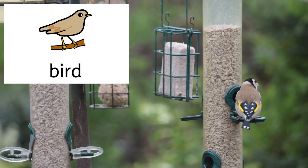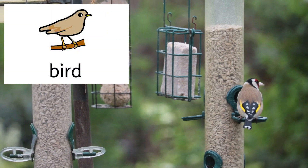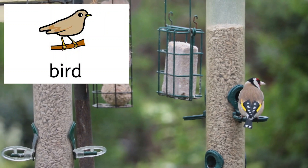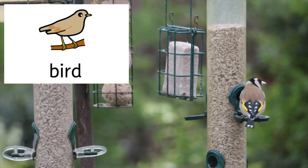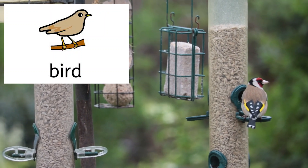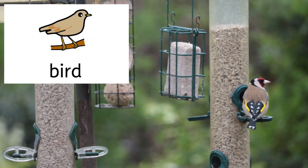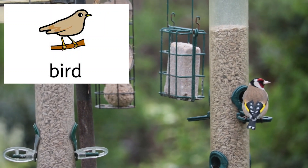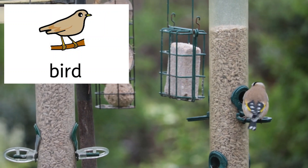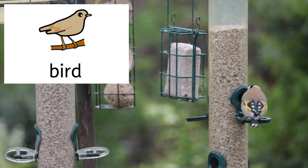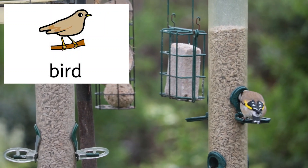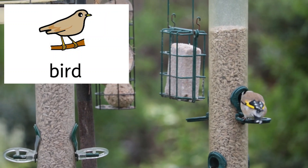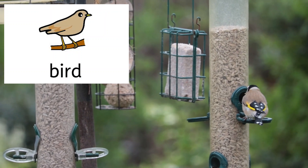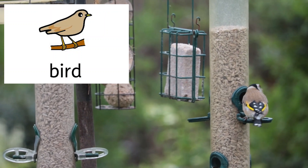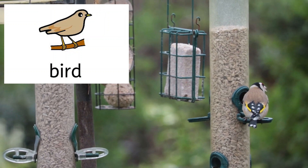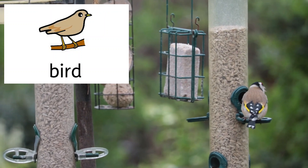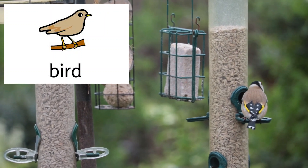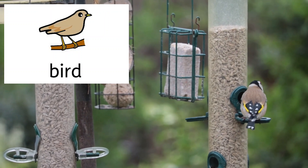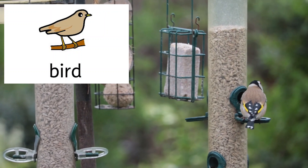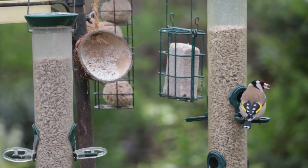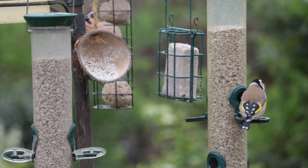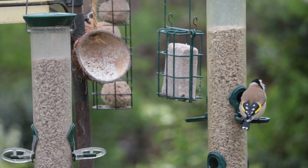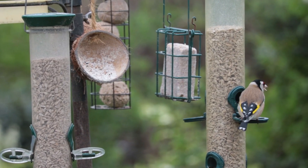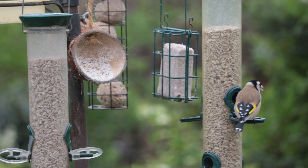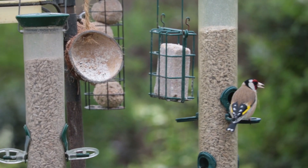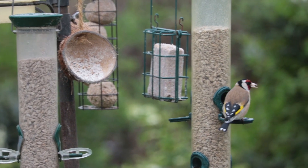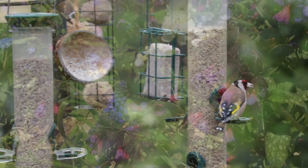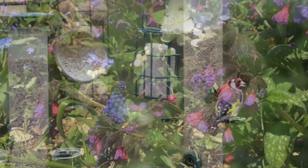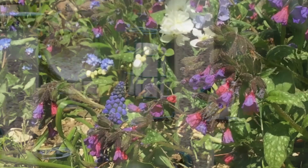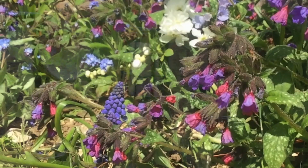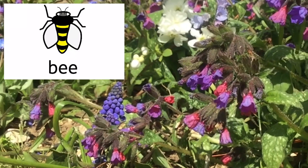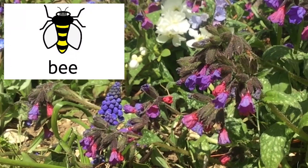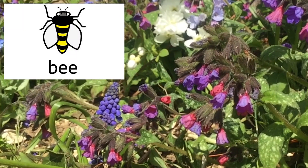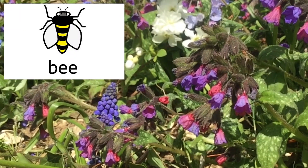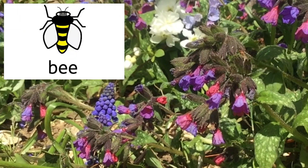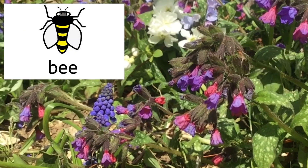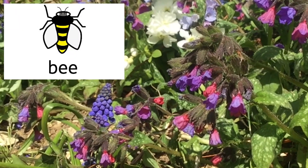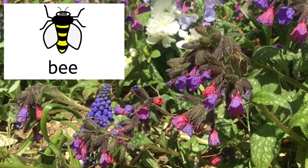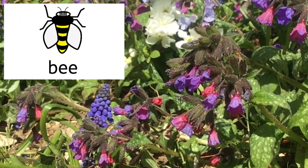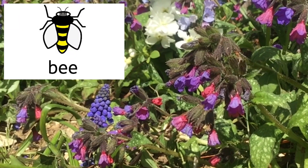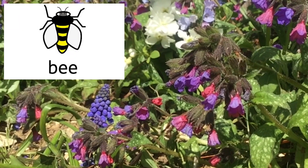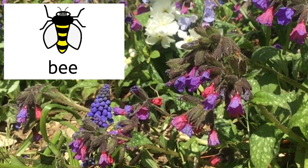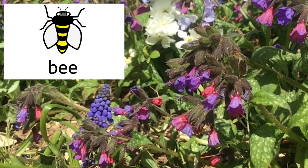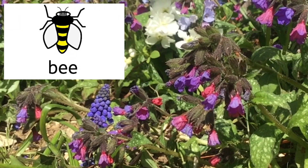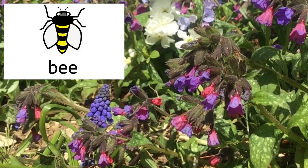Birds singing. Yep, definitely hear lots of birds singing. Bees. Yes, the bees.